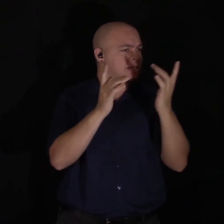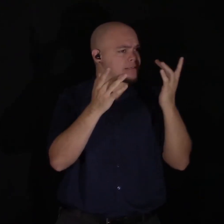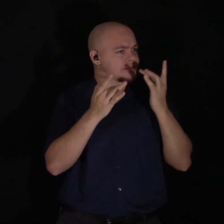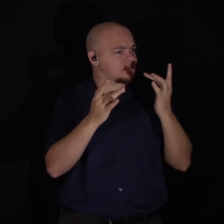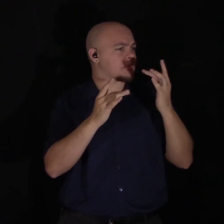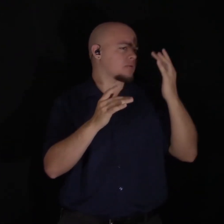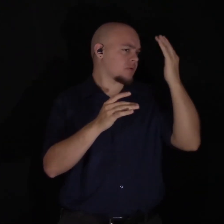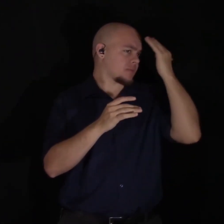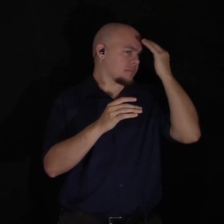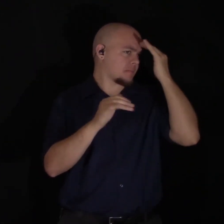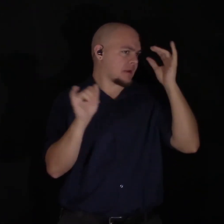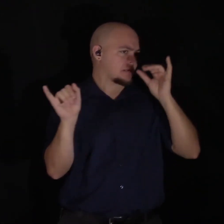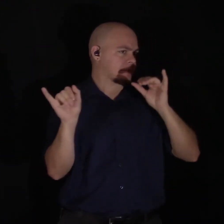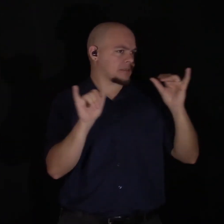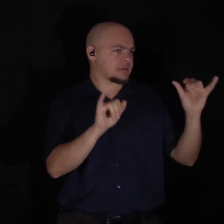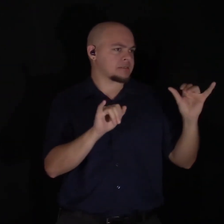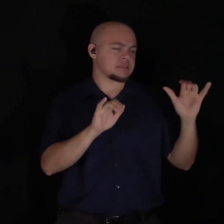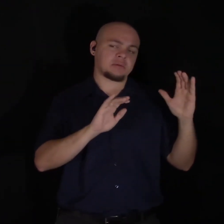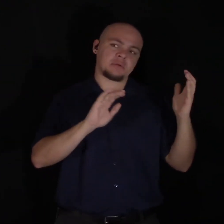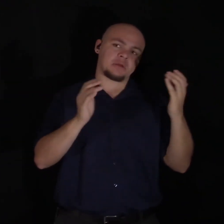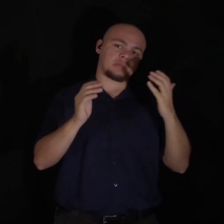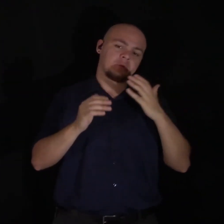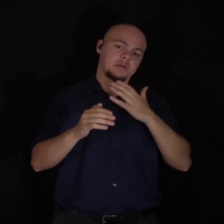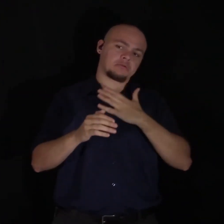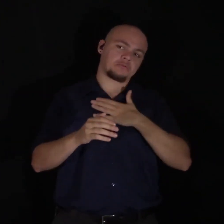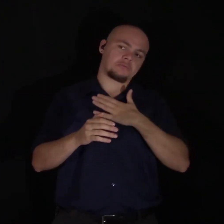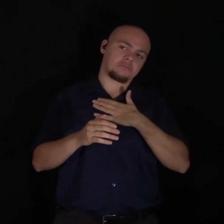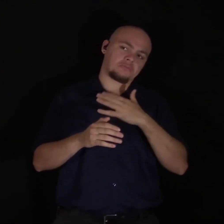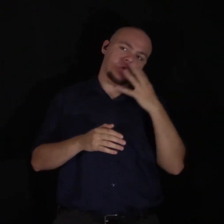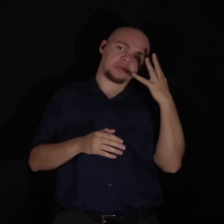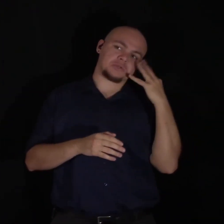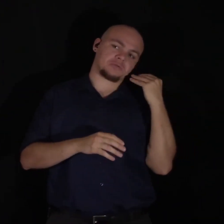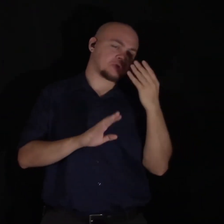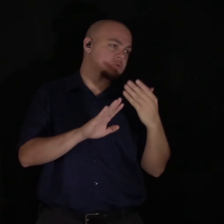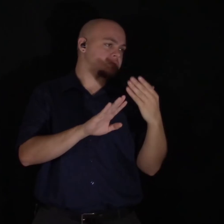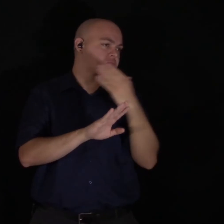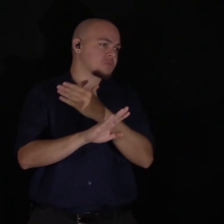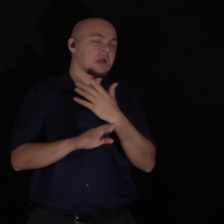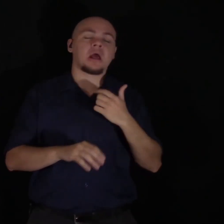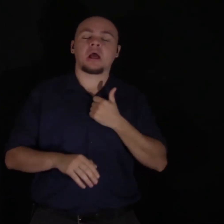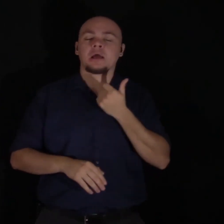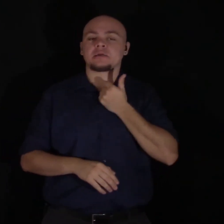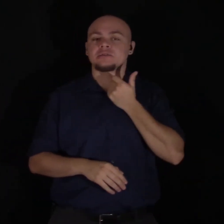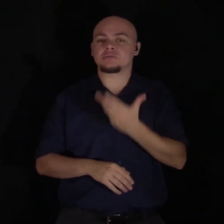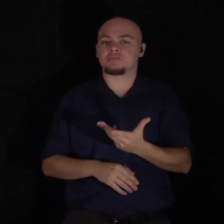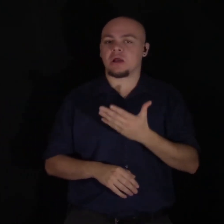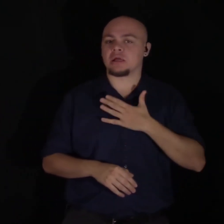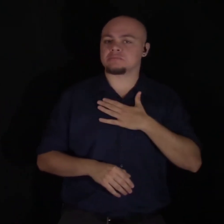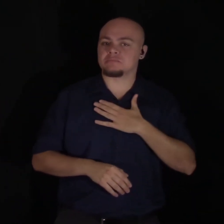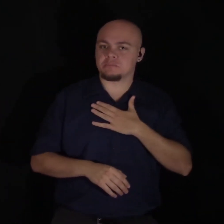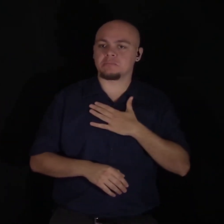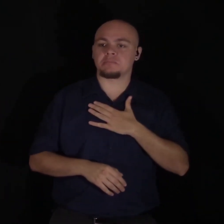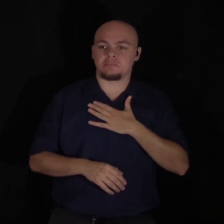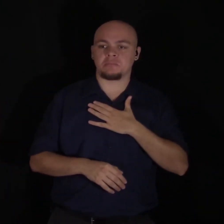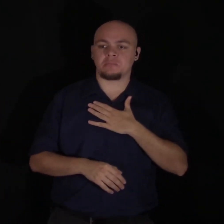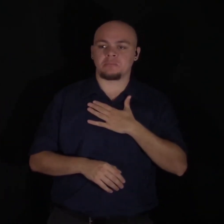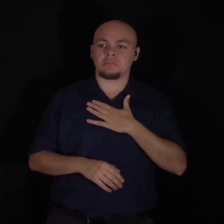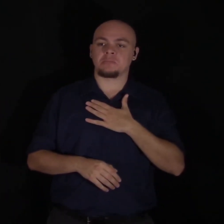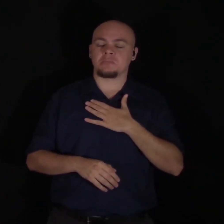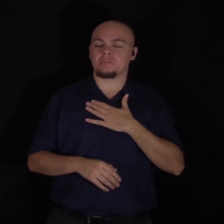than had ever fallen to my lot, and expressed my conviction that a man could boast of little happiness